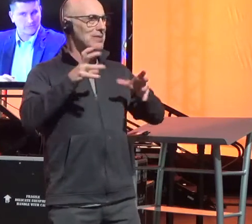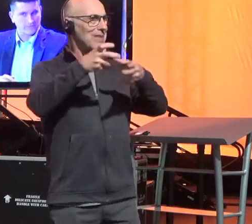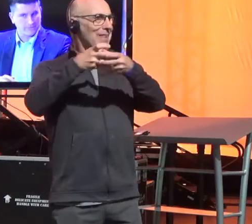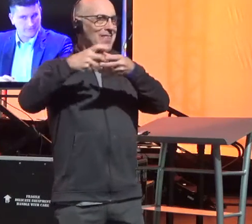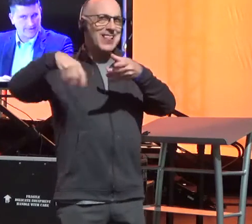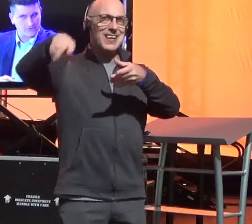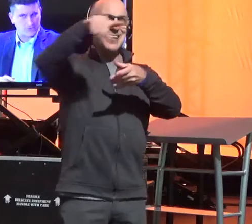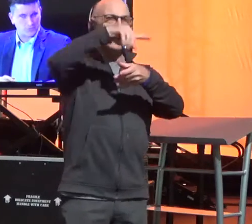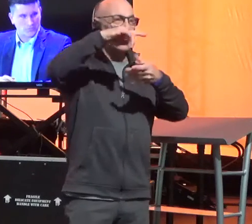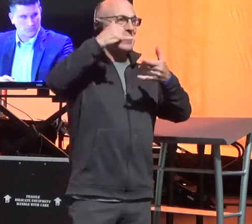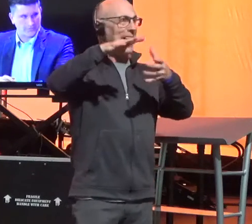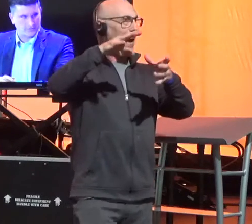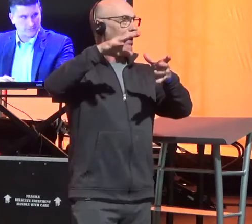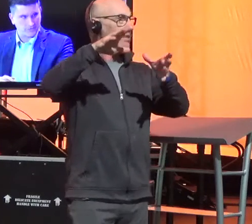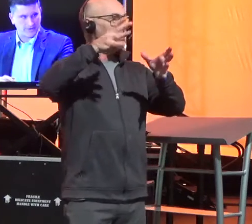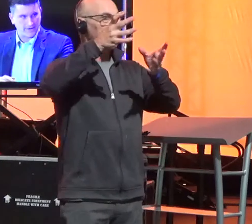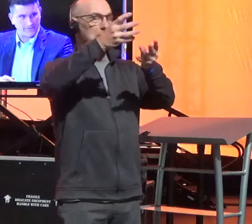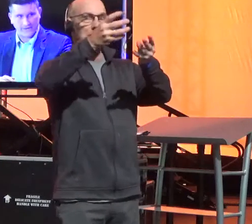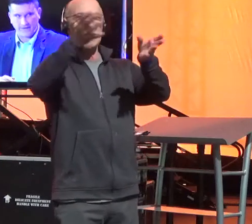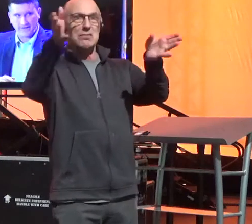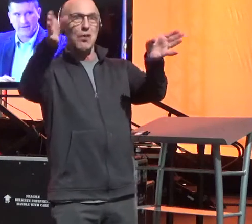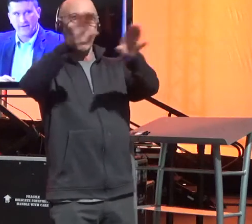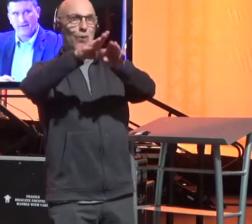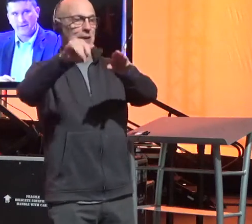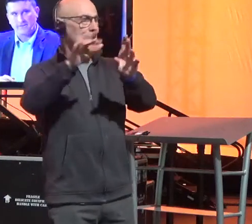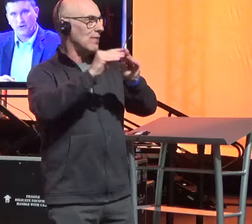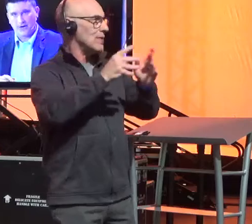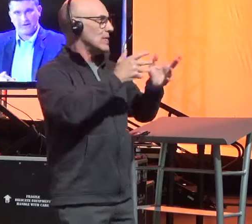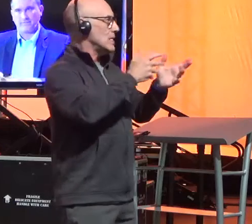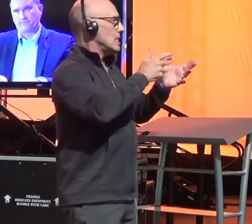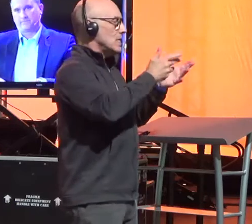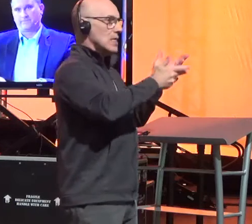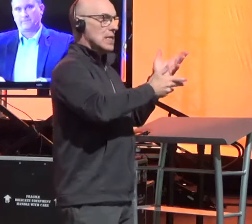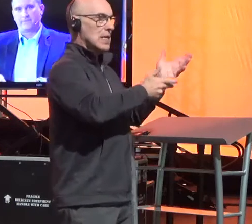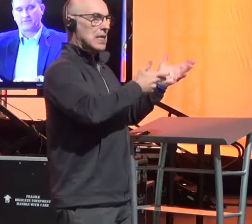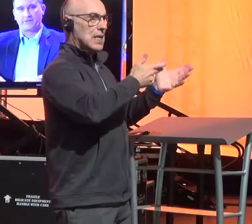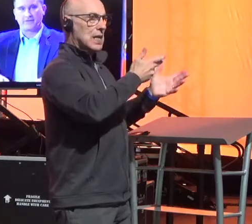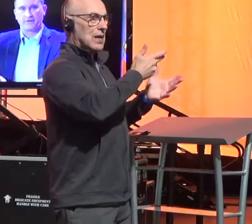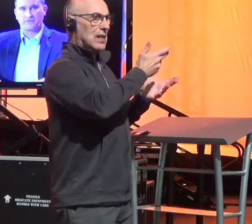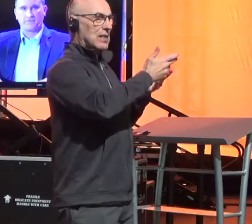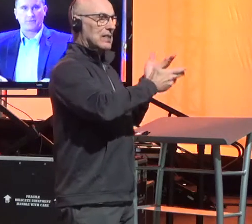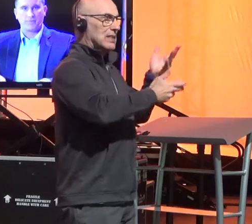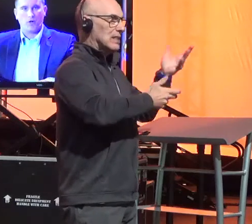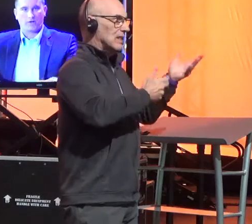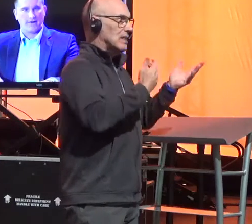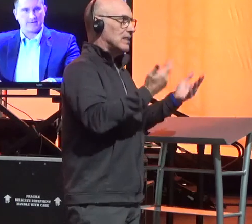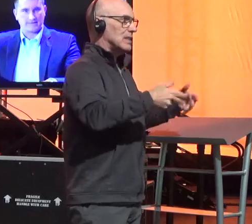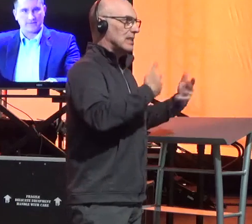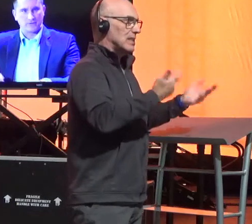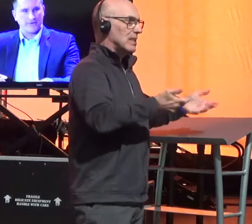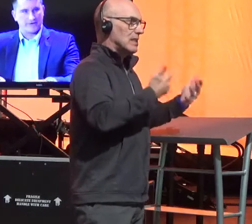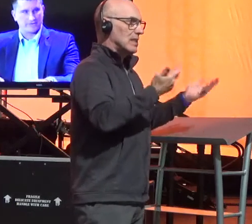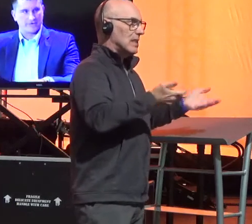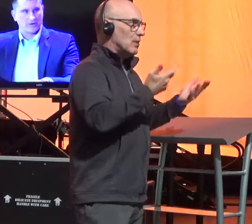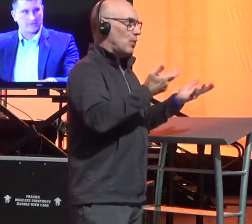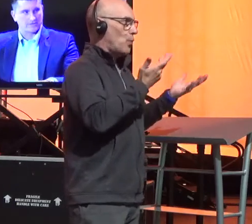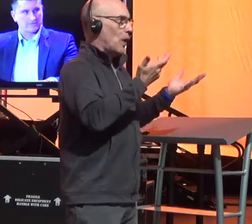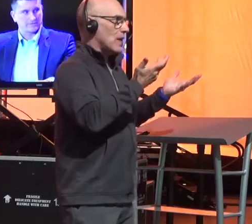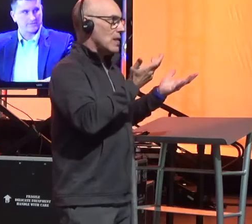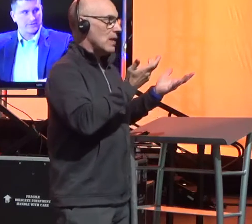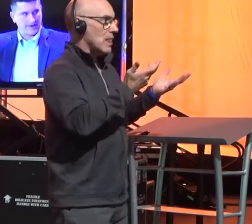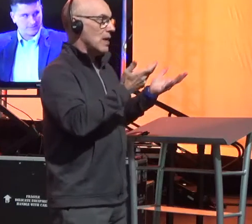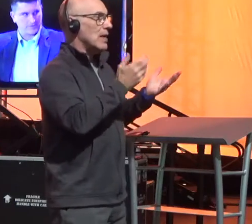into a dangerous world at this point and thinking, okay, this thing does seem to be balkanizing a little bit into